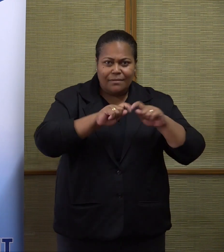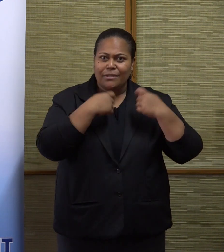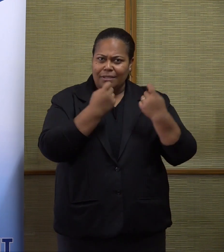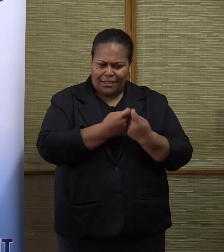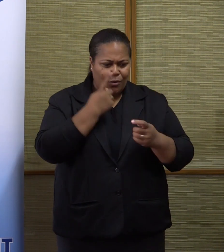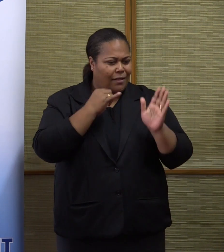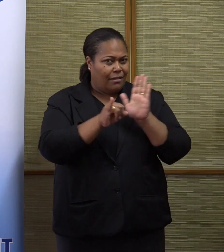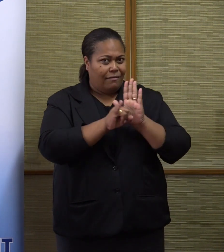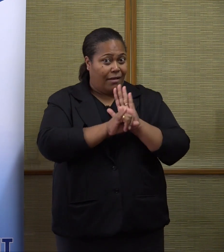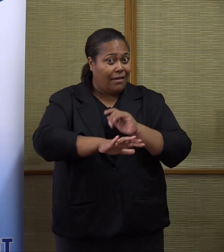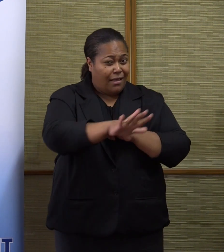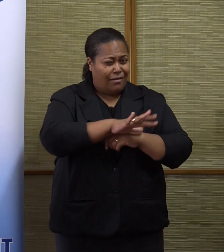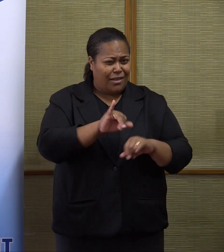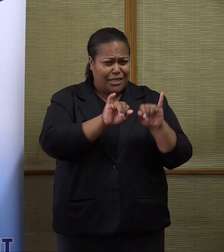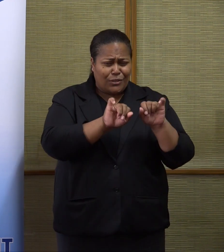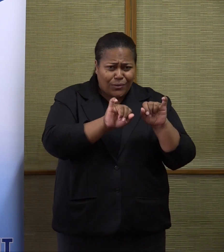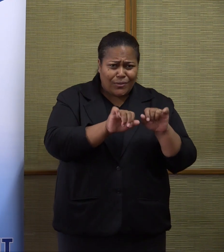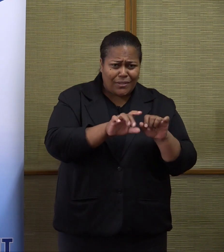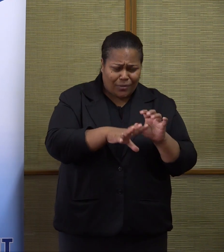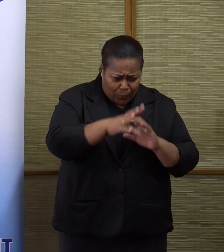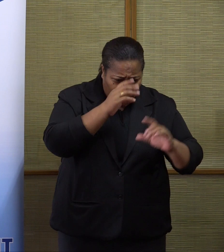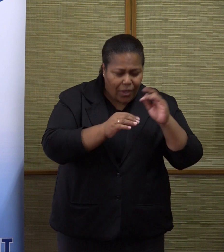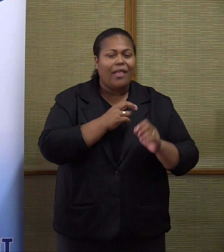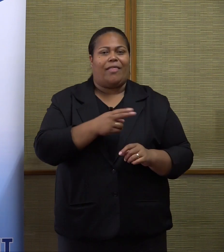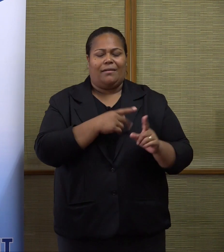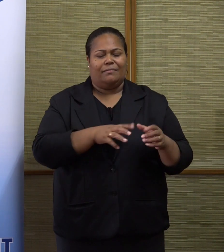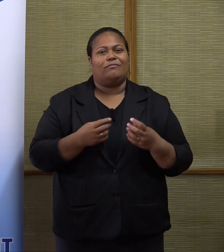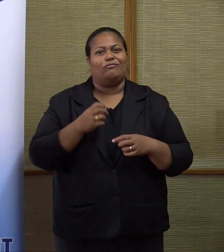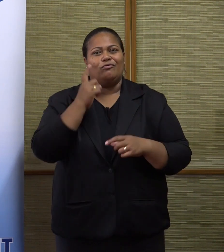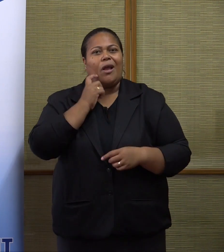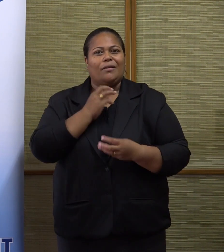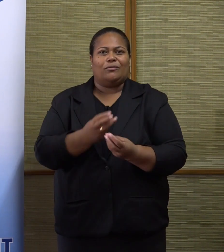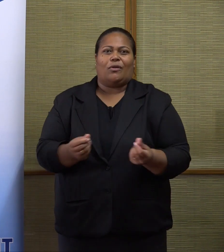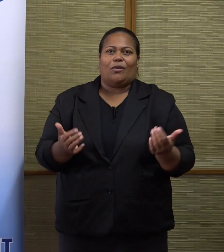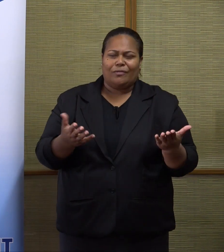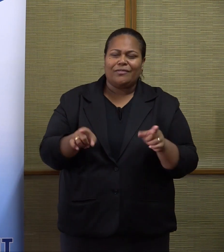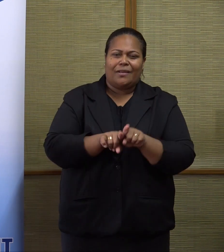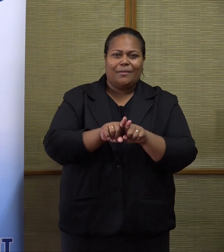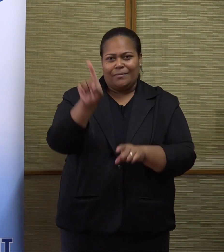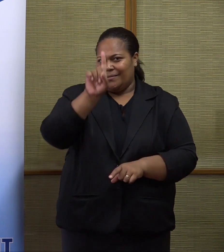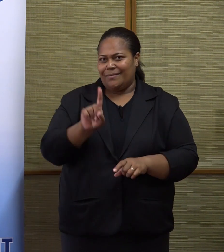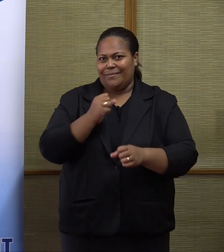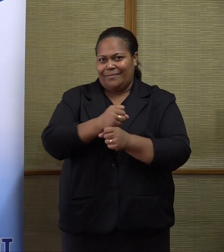identify area what the issues are, they will try their level best to do that, and the same for EFL.